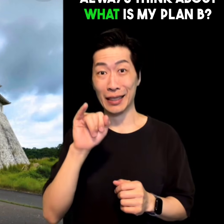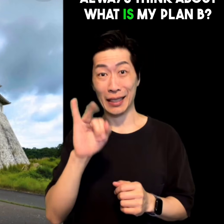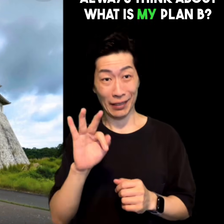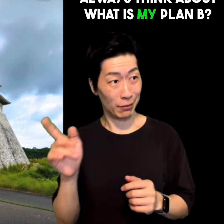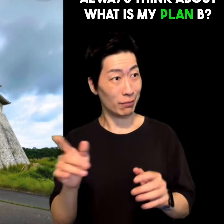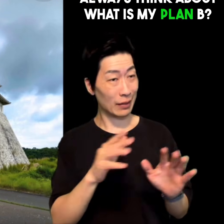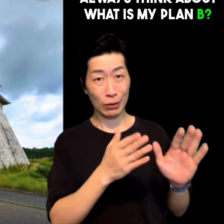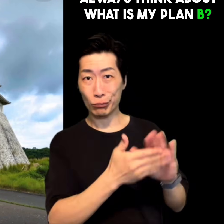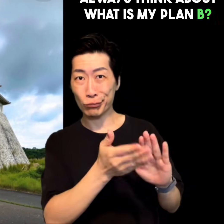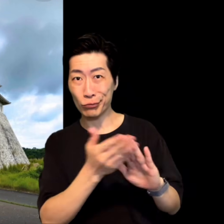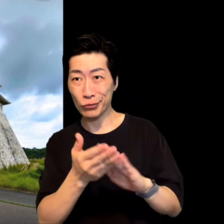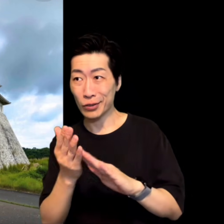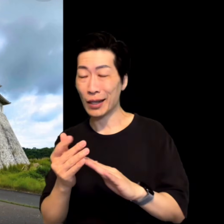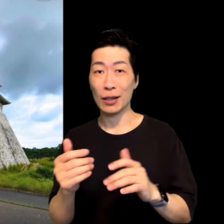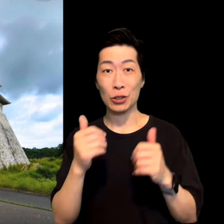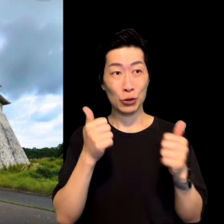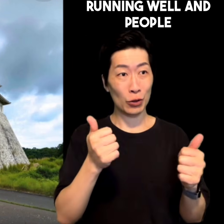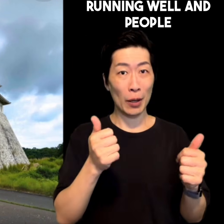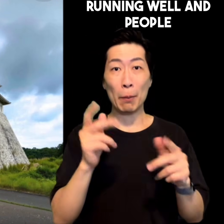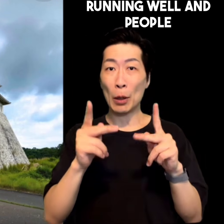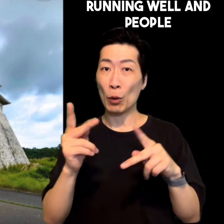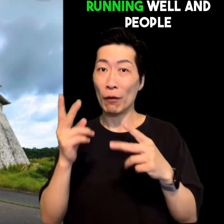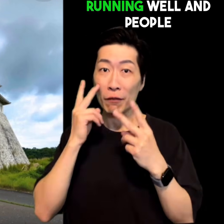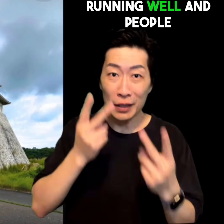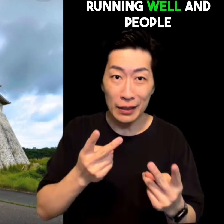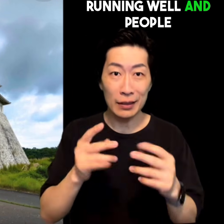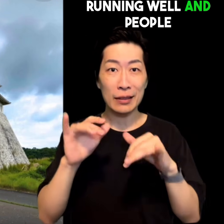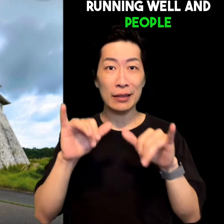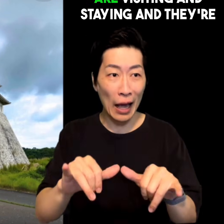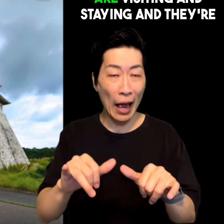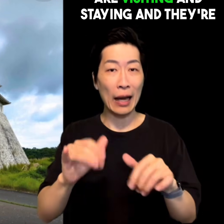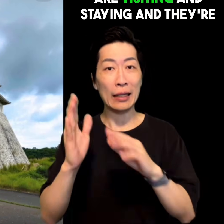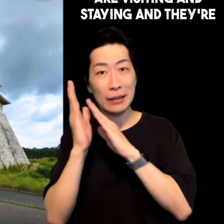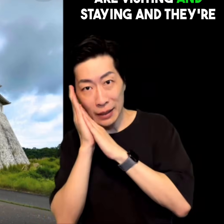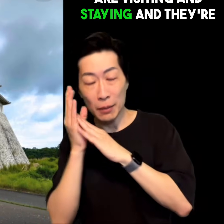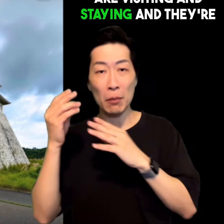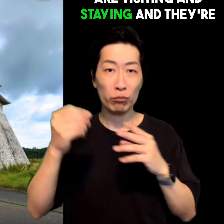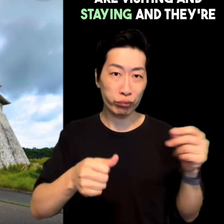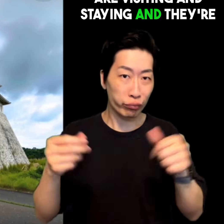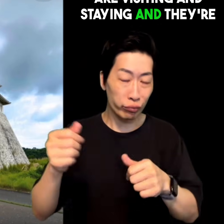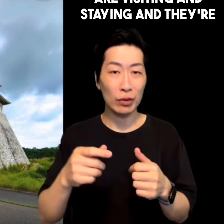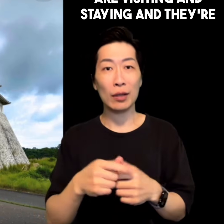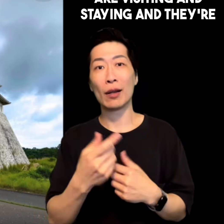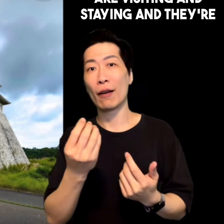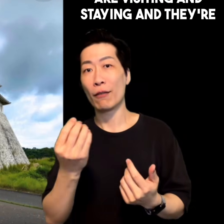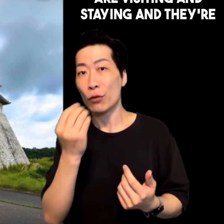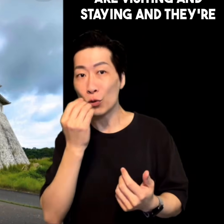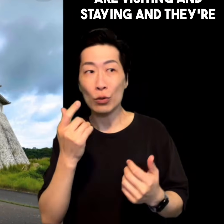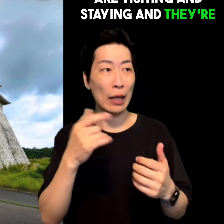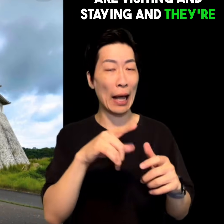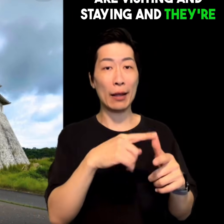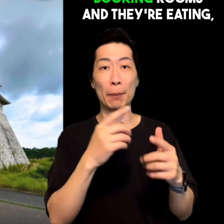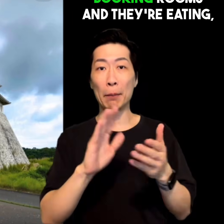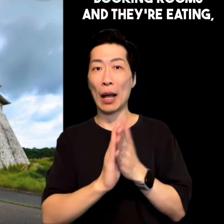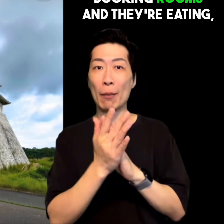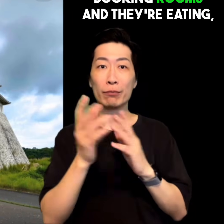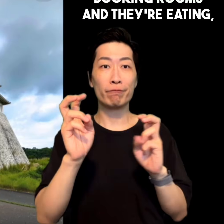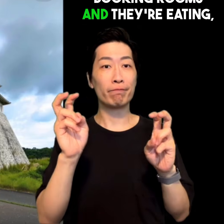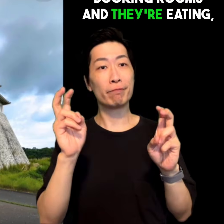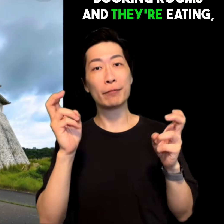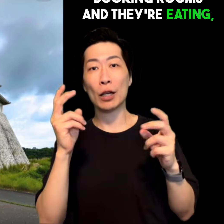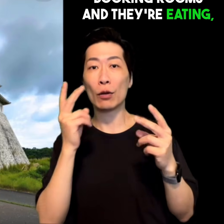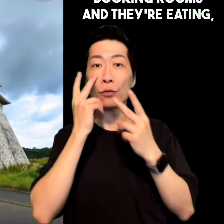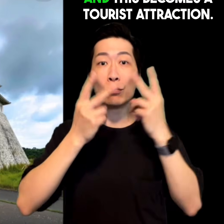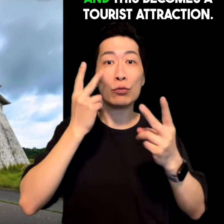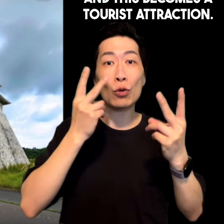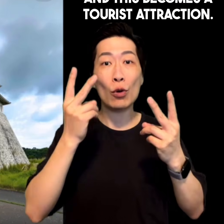about, what is my plan B? If everything is running well and people are visiting and staying, and they're booking rooms and